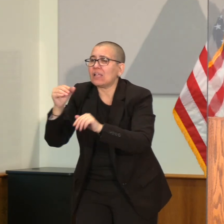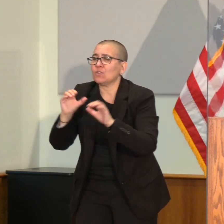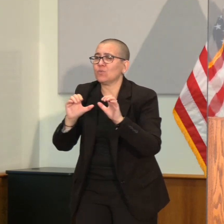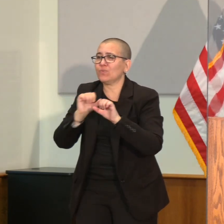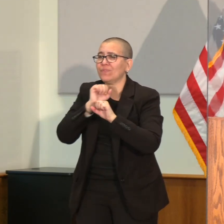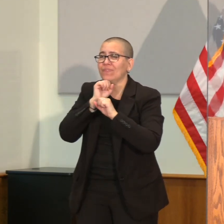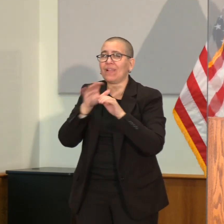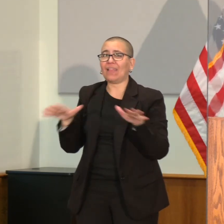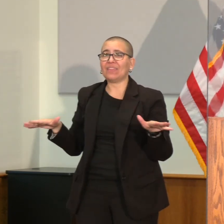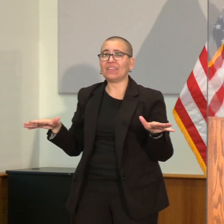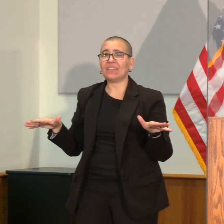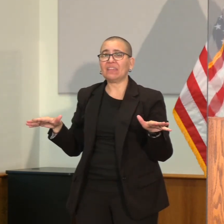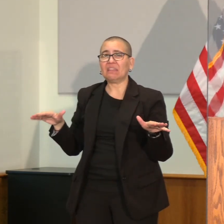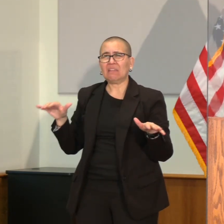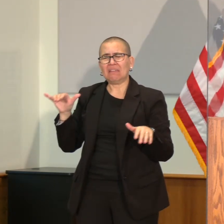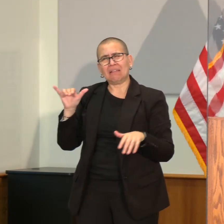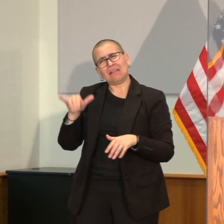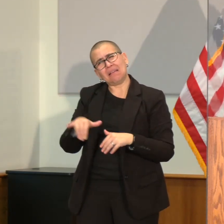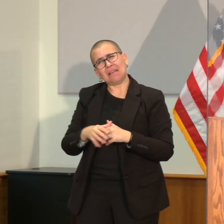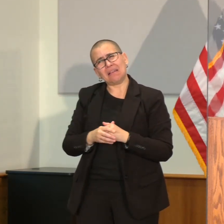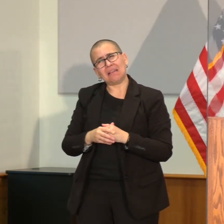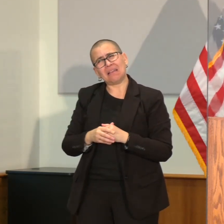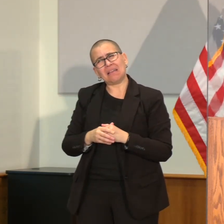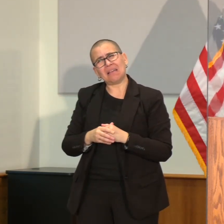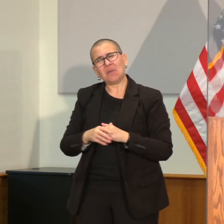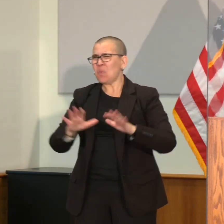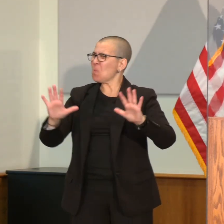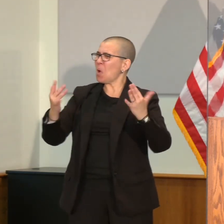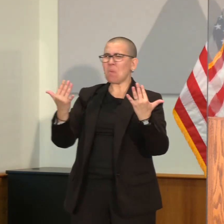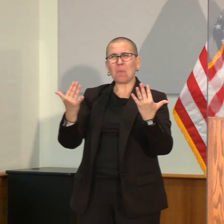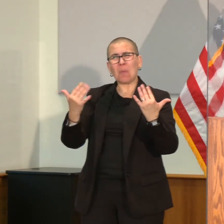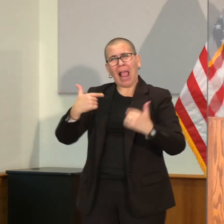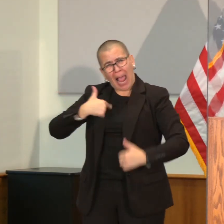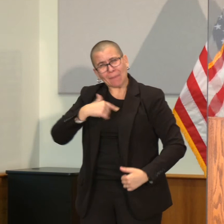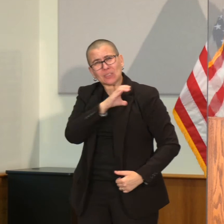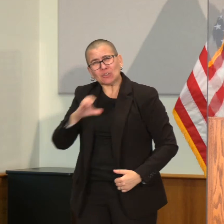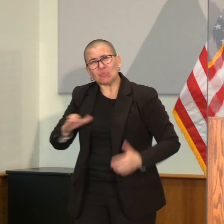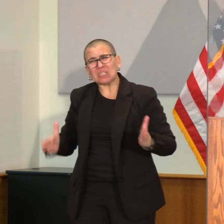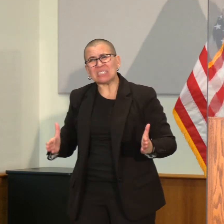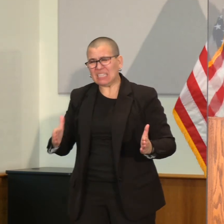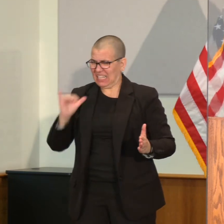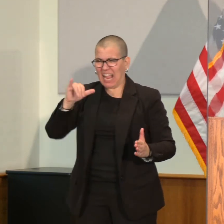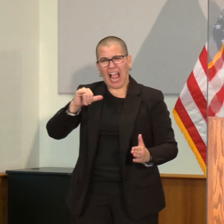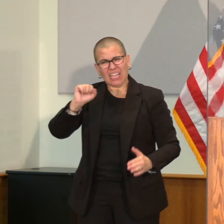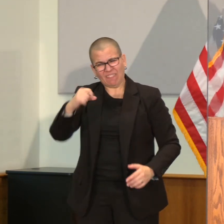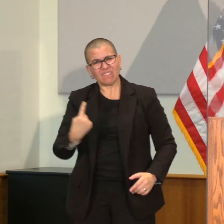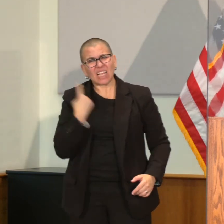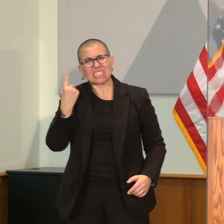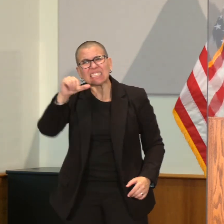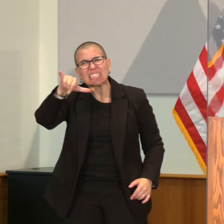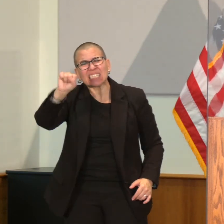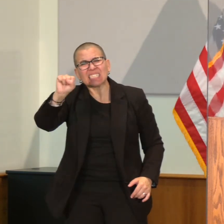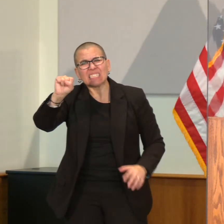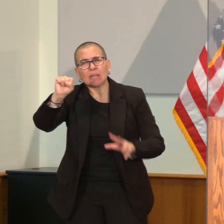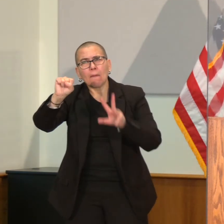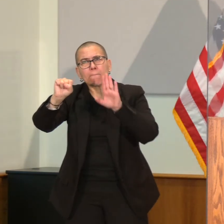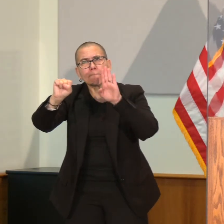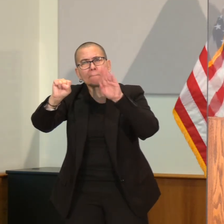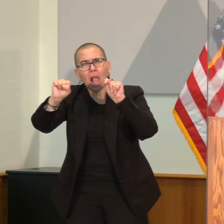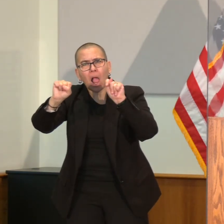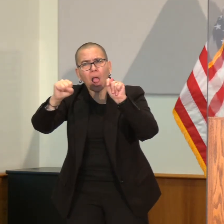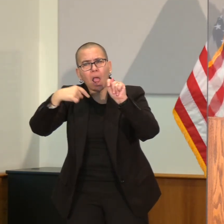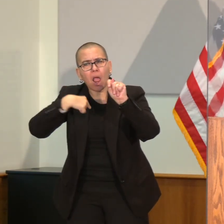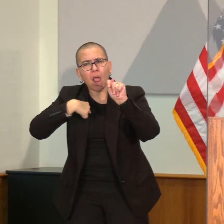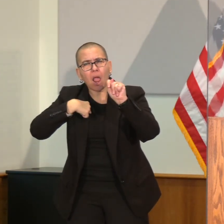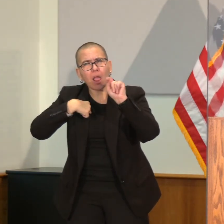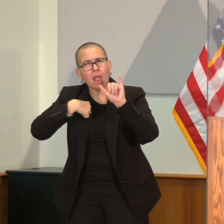and that's offensive that you said that to me, because you have no idea what it is that I'm doing. But God checked my spirit and said, you need to listen to